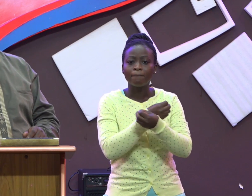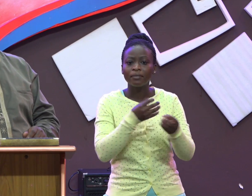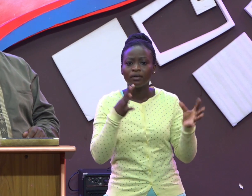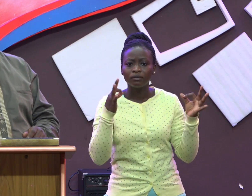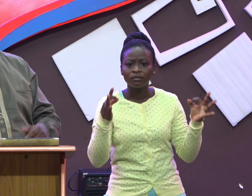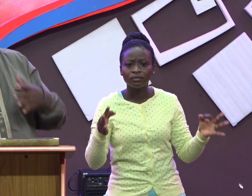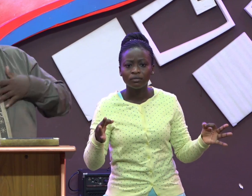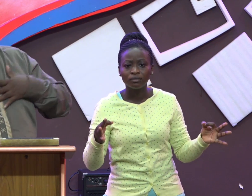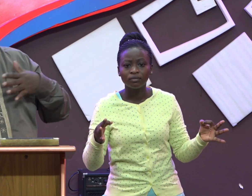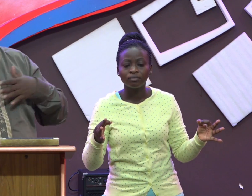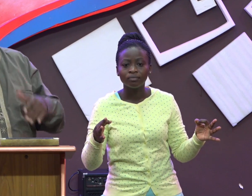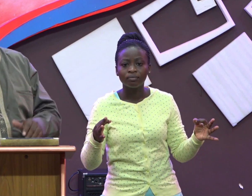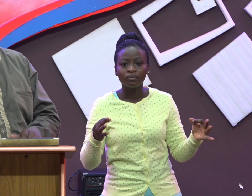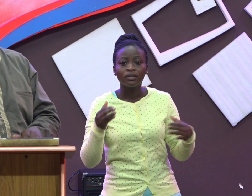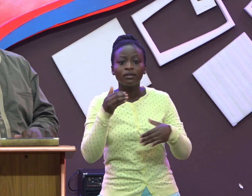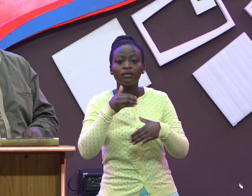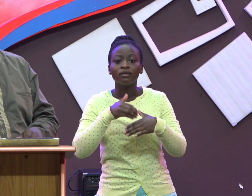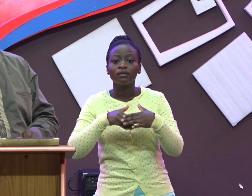Christ. Because our